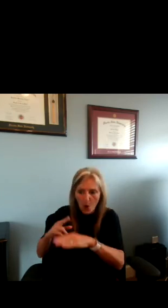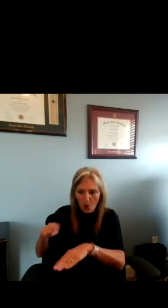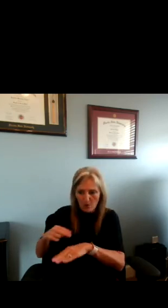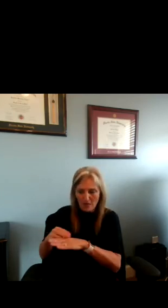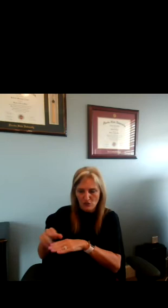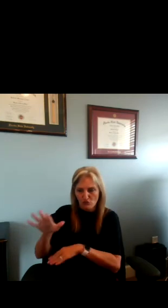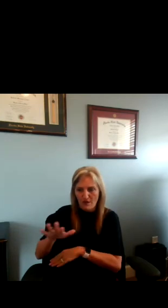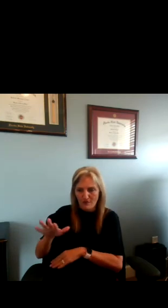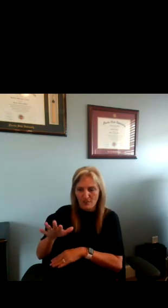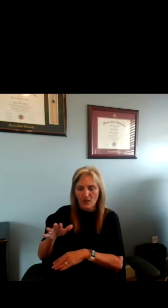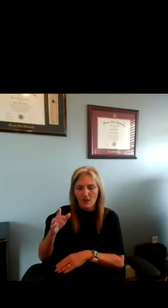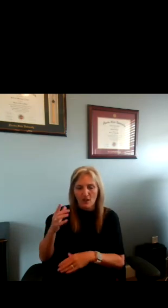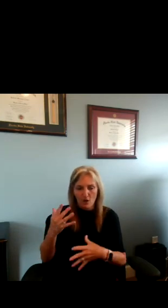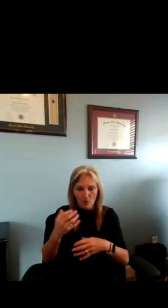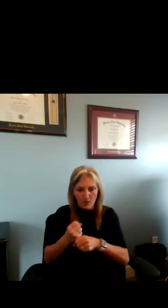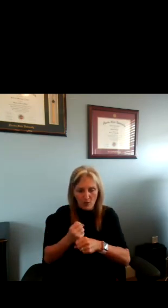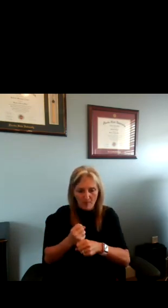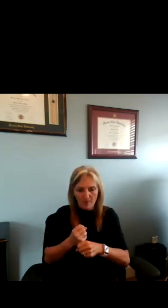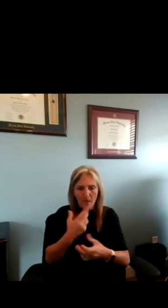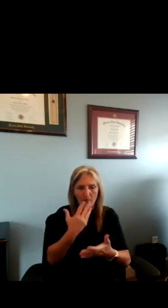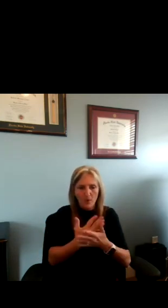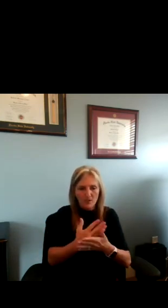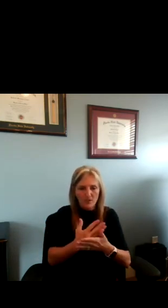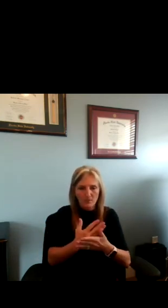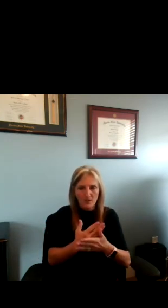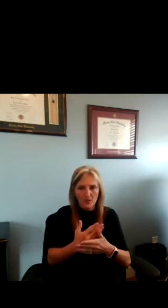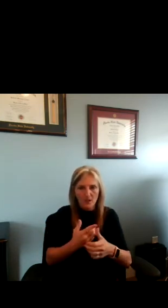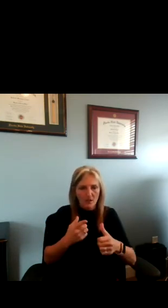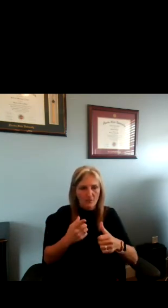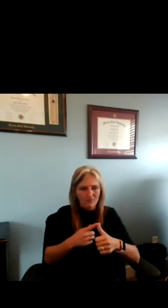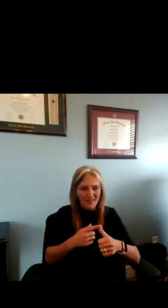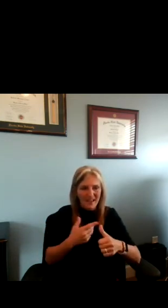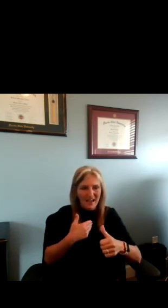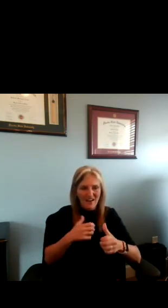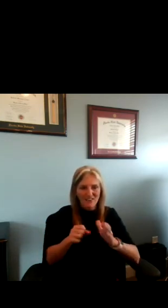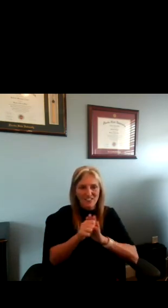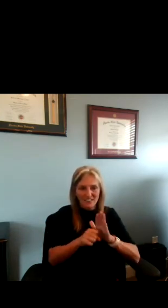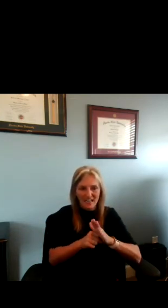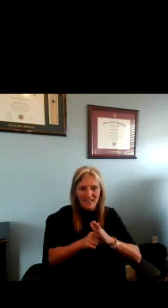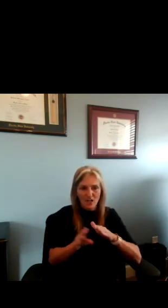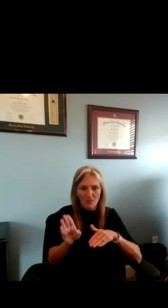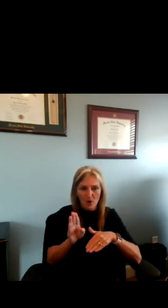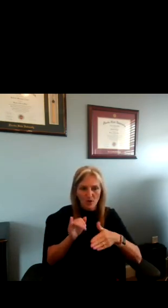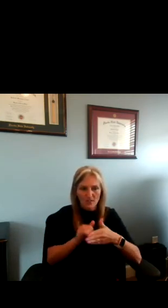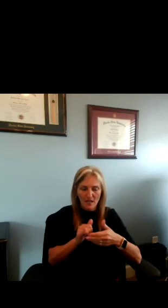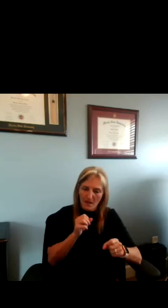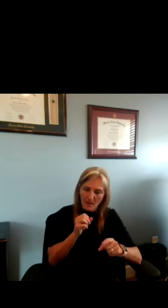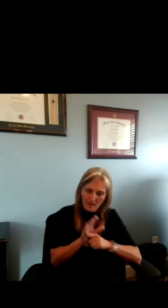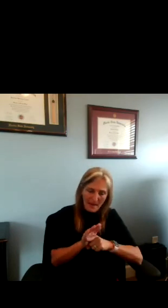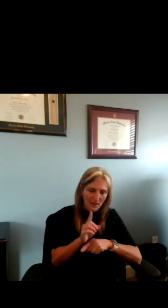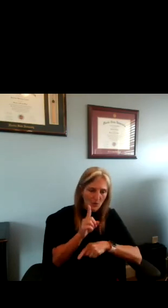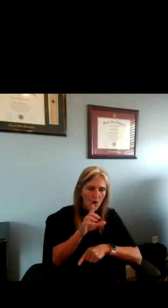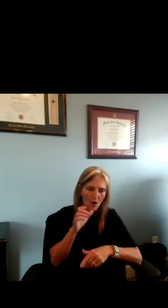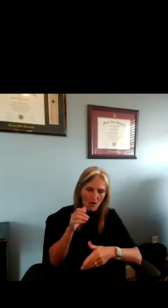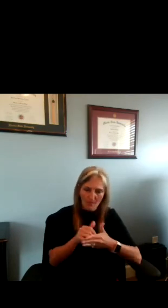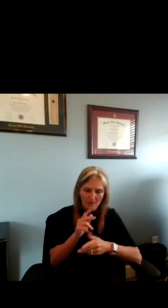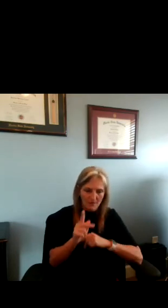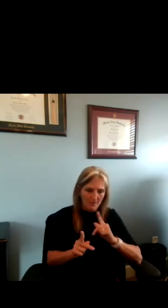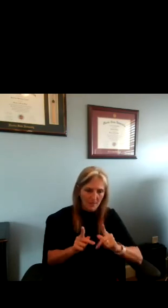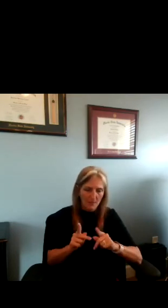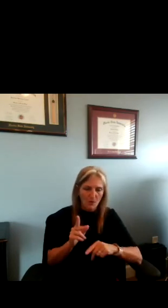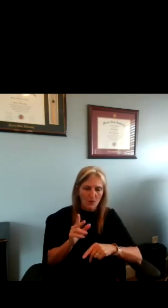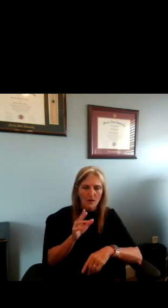to recap, prisons are, number one, huge arms of state bureaucracy that directly impact hundreds of thousands of people. Two, they're